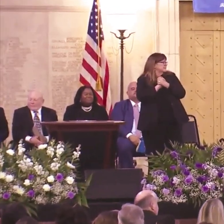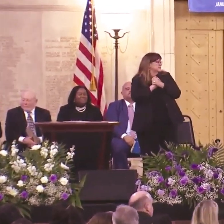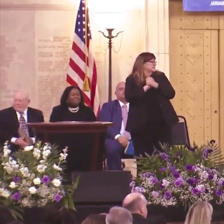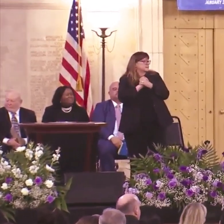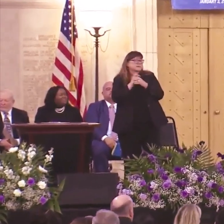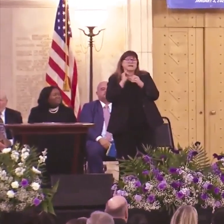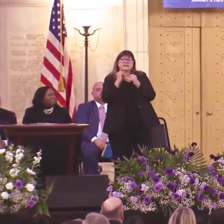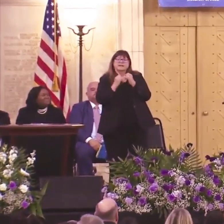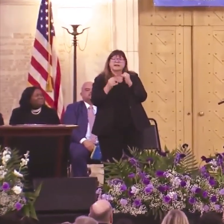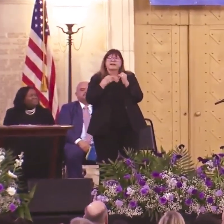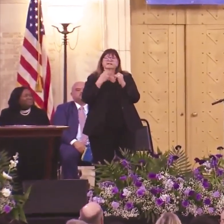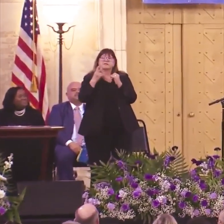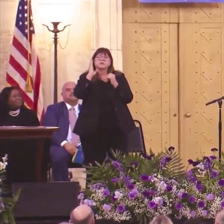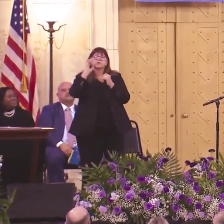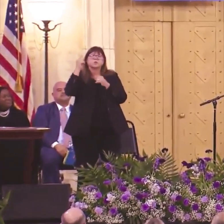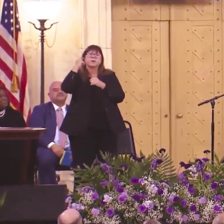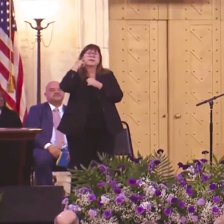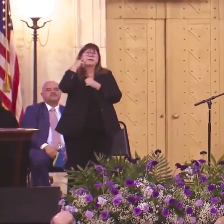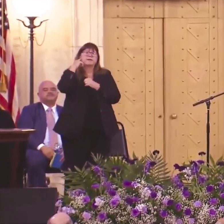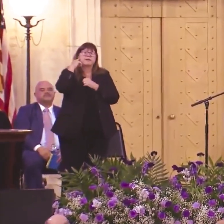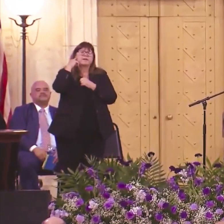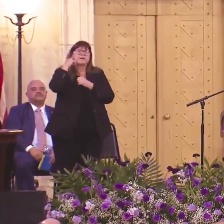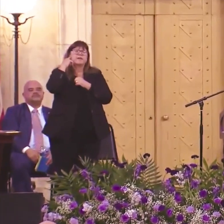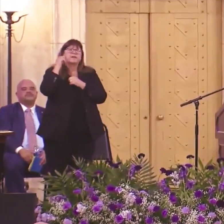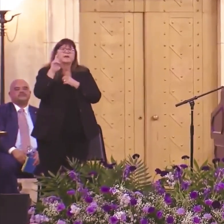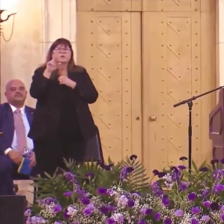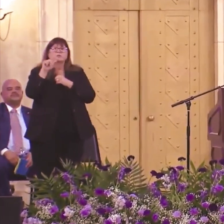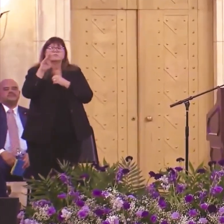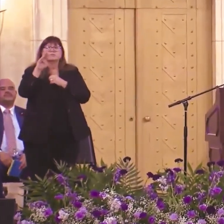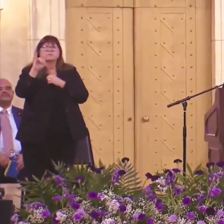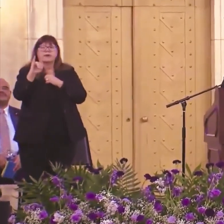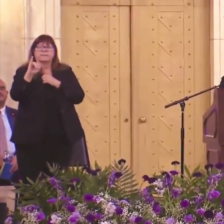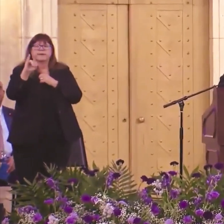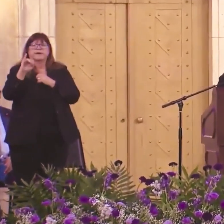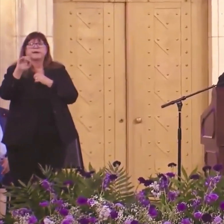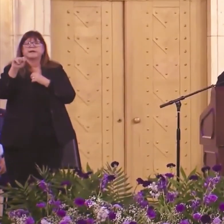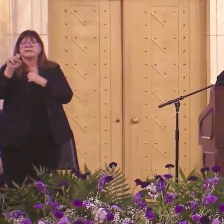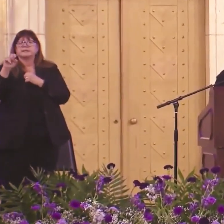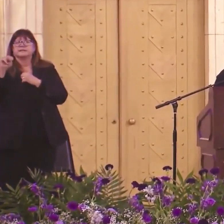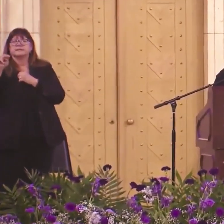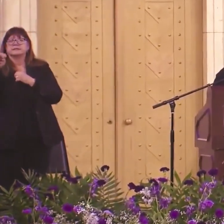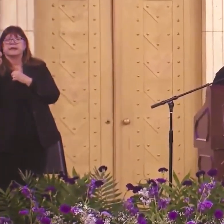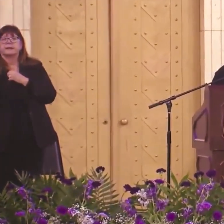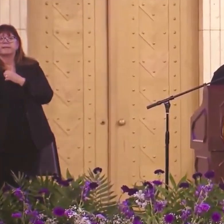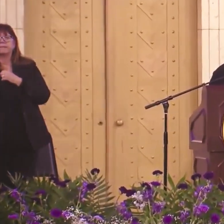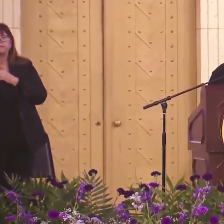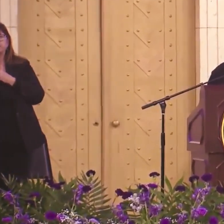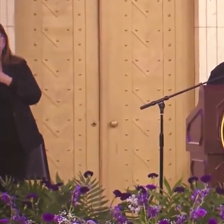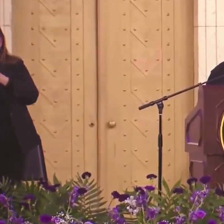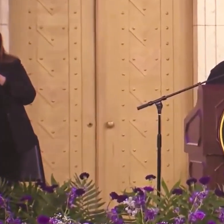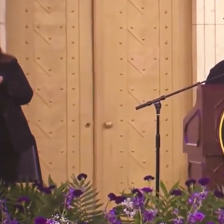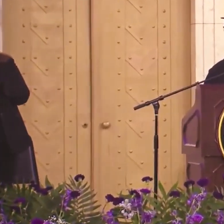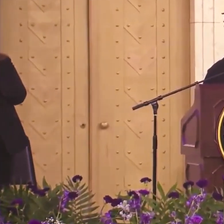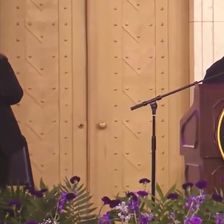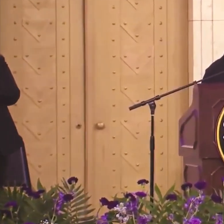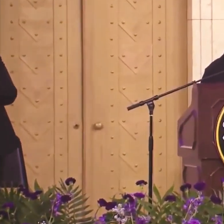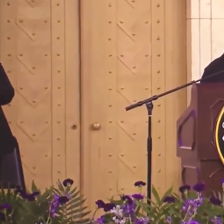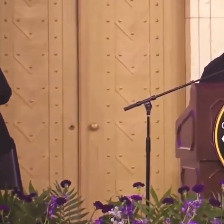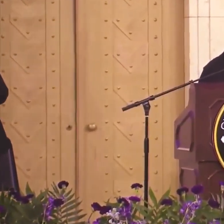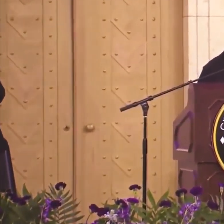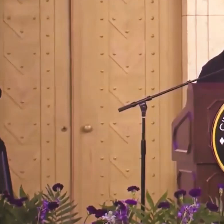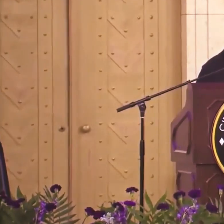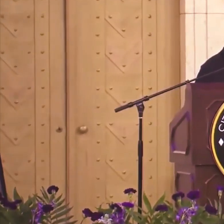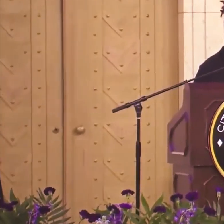The last voice you will hear is Rabbi Chesky Tenenbaum, the chaplain for the Baltimore City